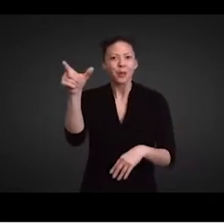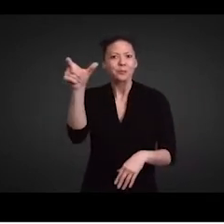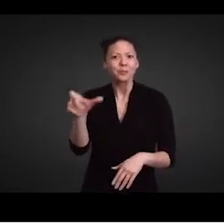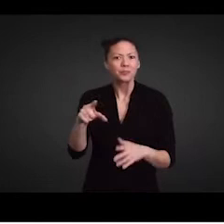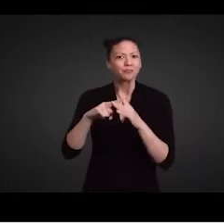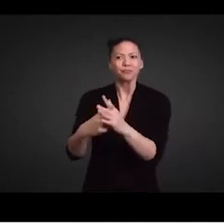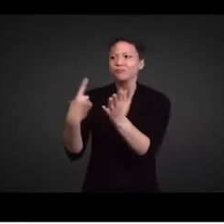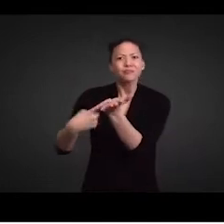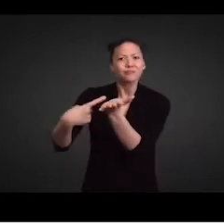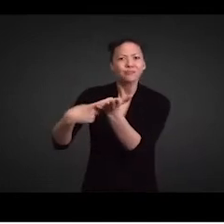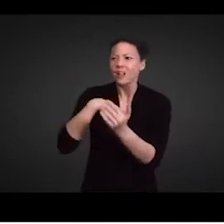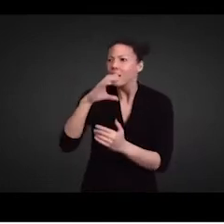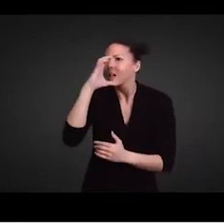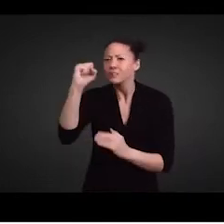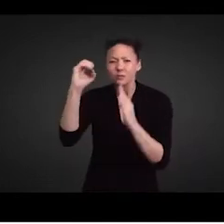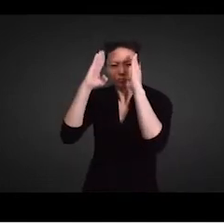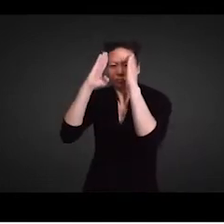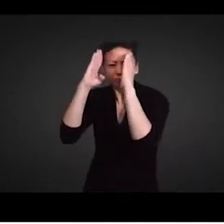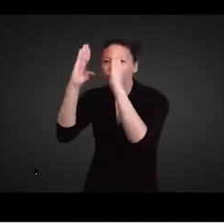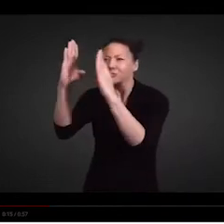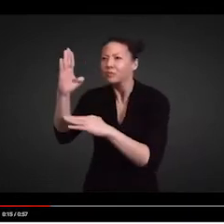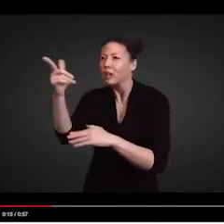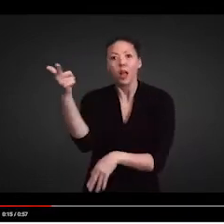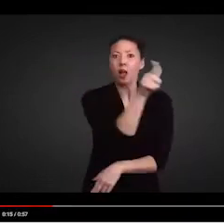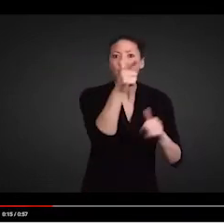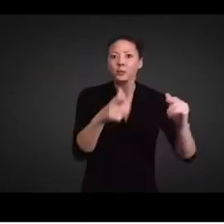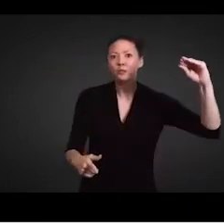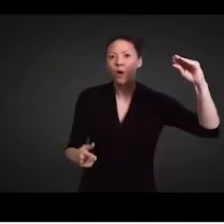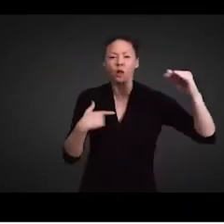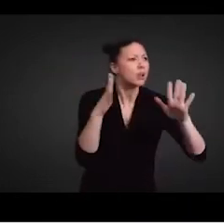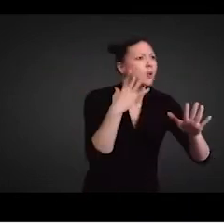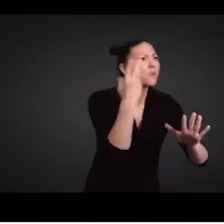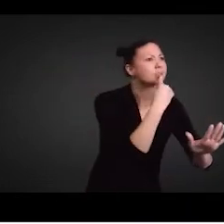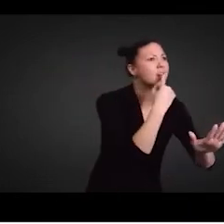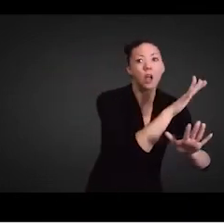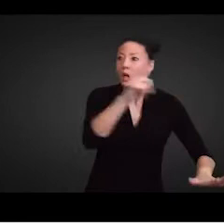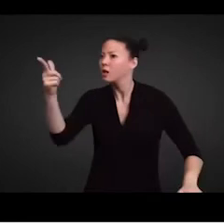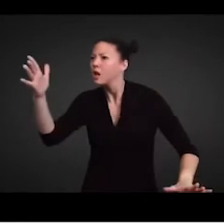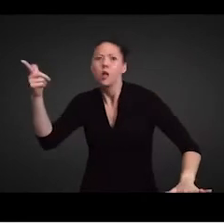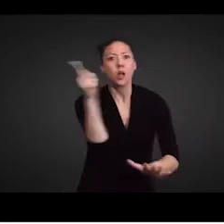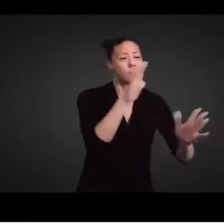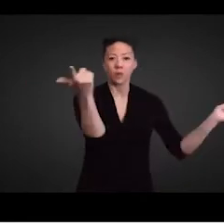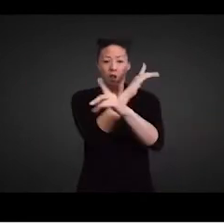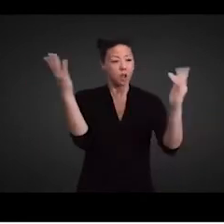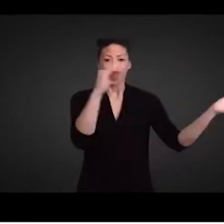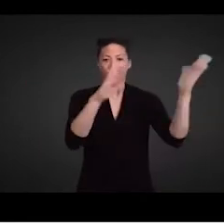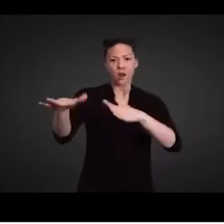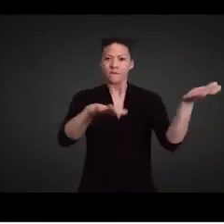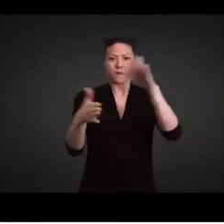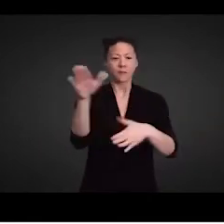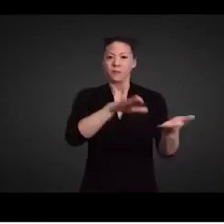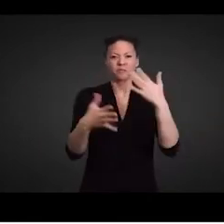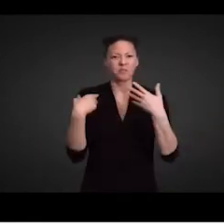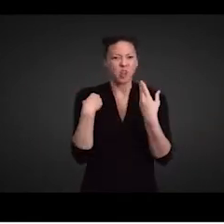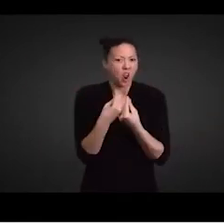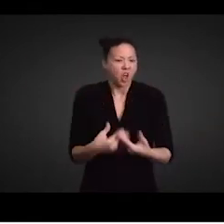holidays. And we followed the dialogical rules in hearing conversations. Everyone pretty much spoke when they had something